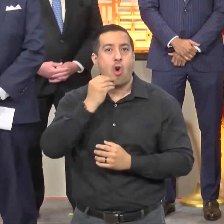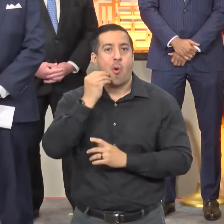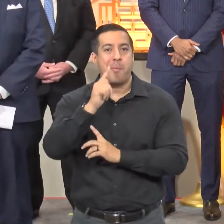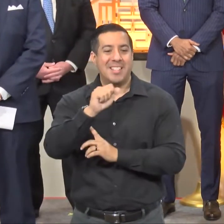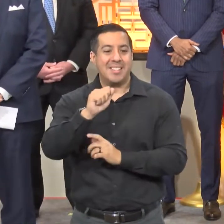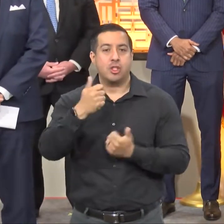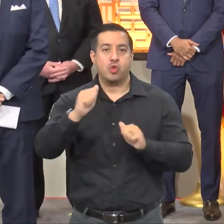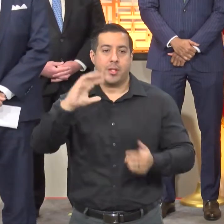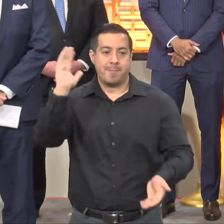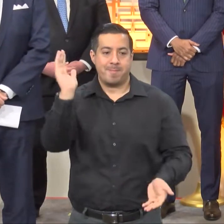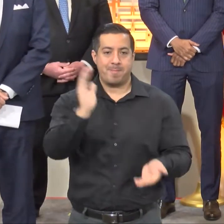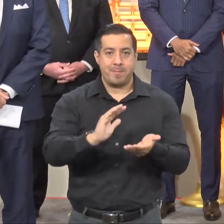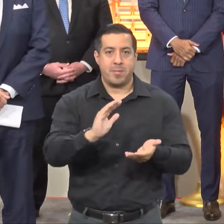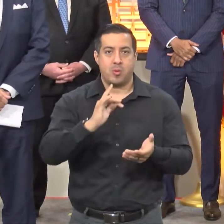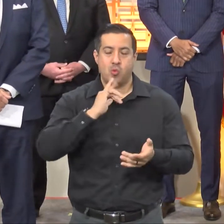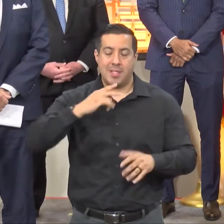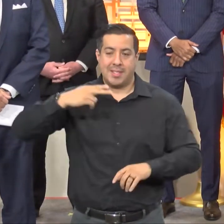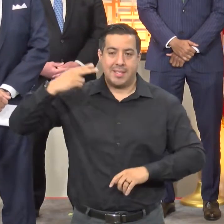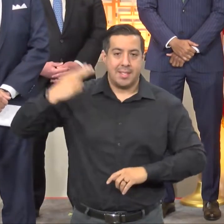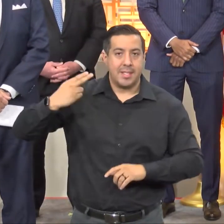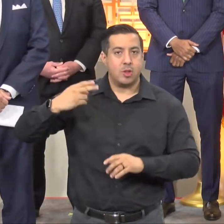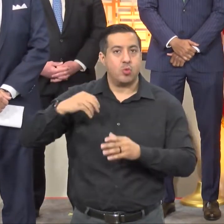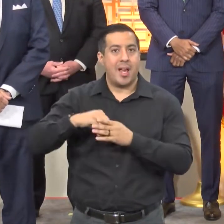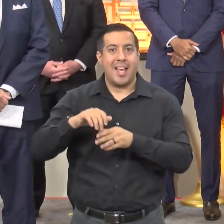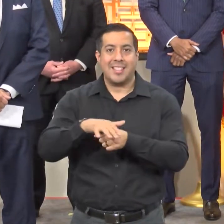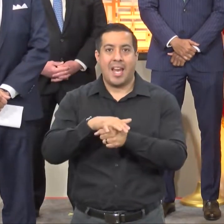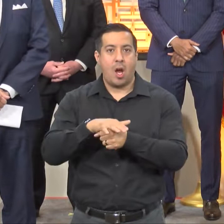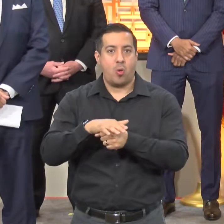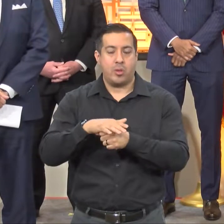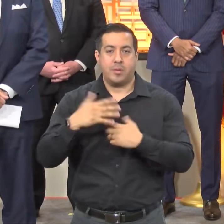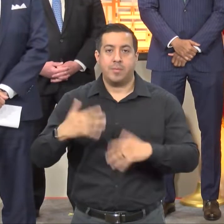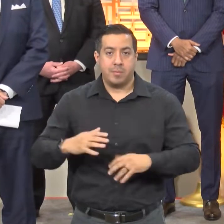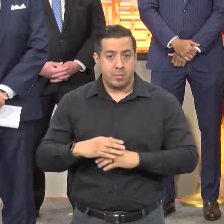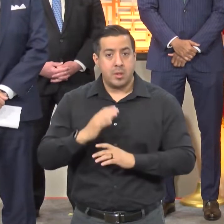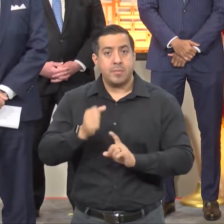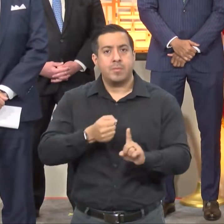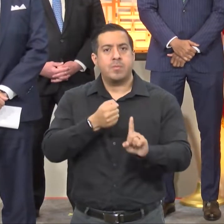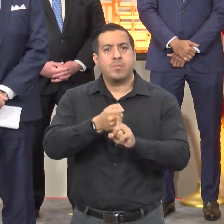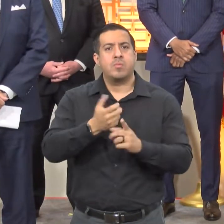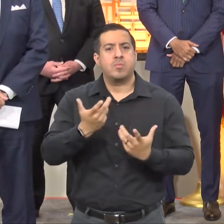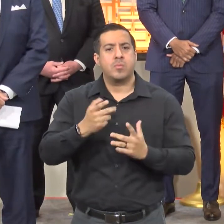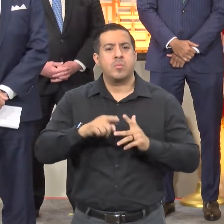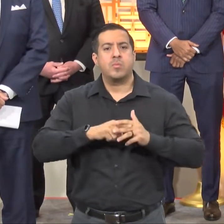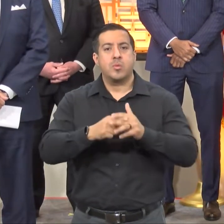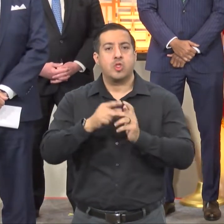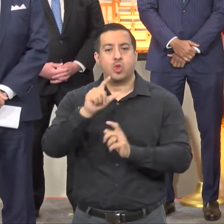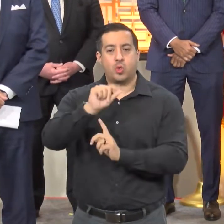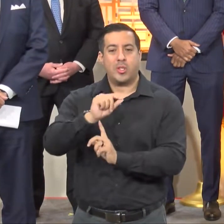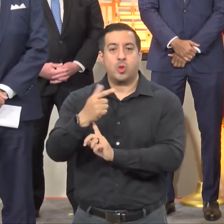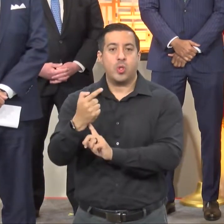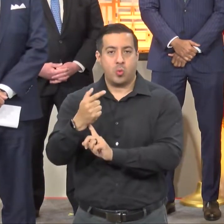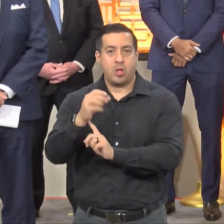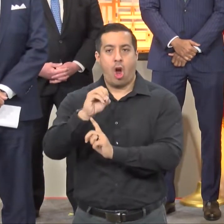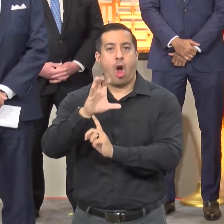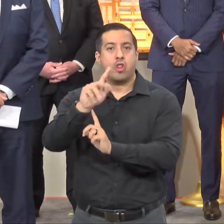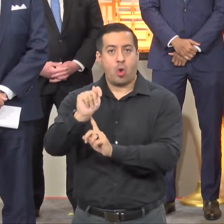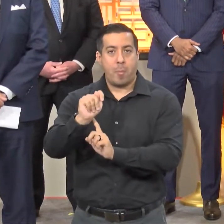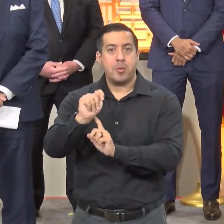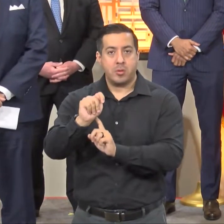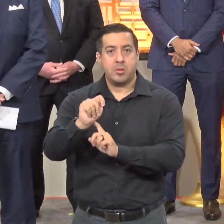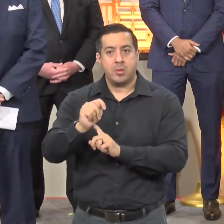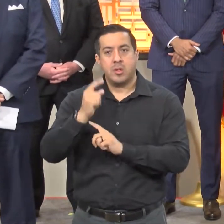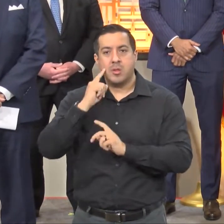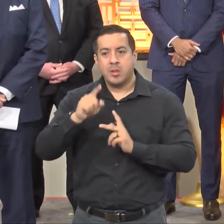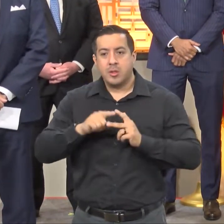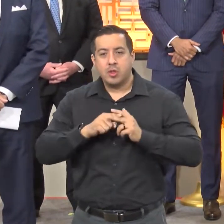the history of the city or the county. Launched in October of 2021 with a 2-month